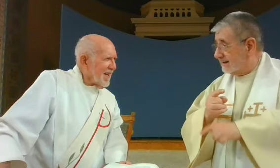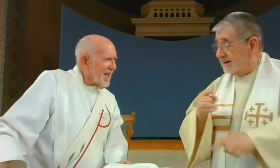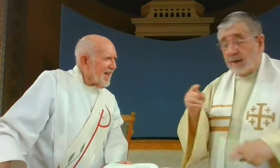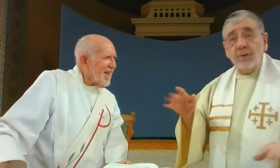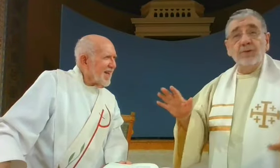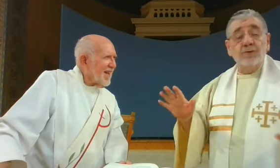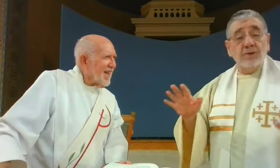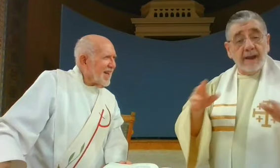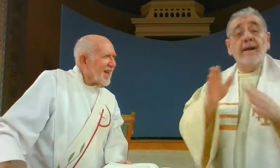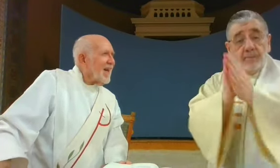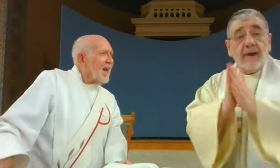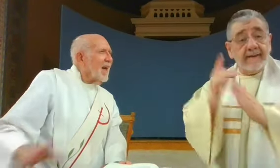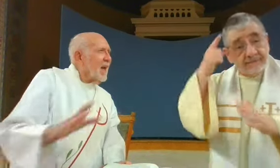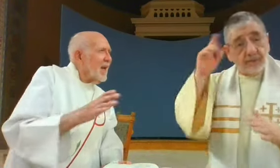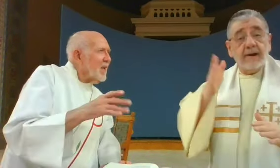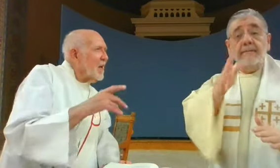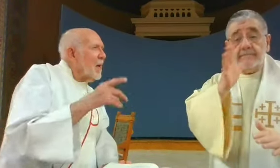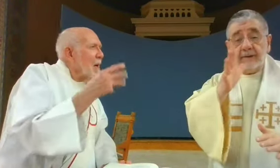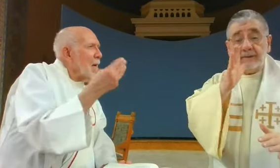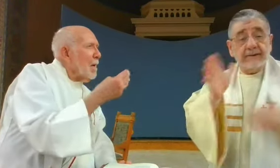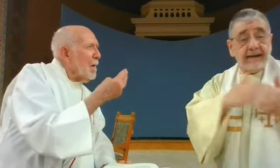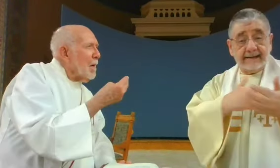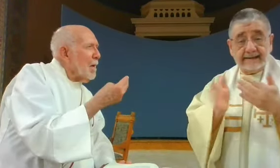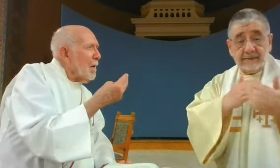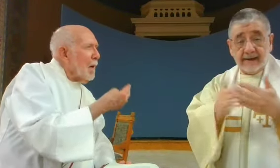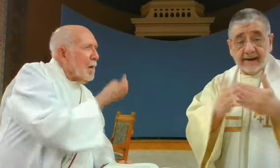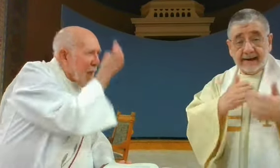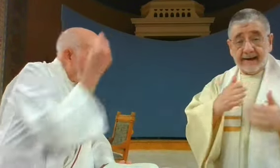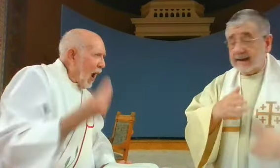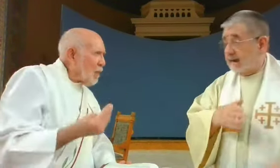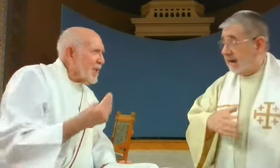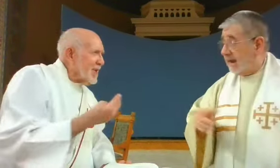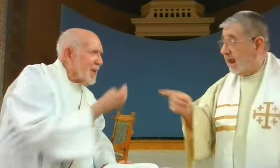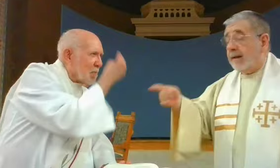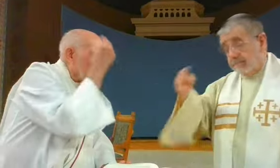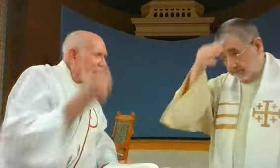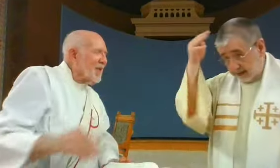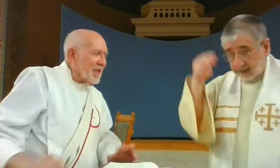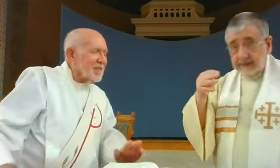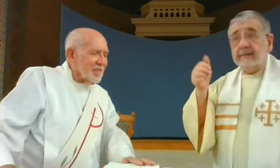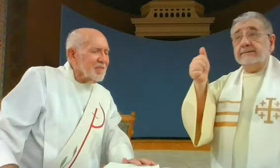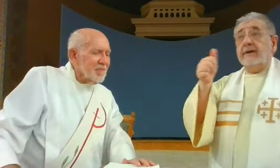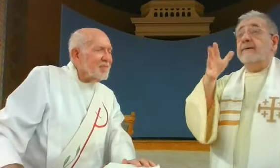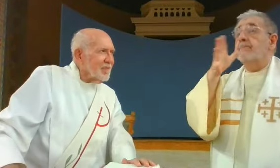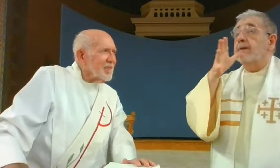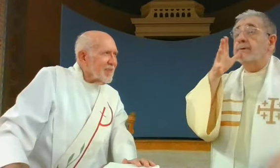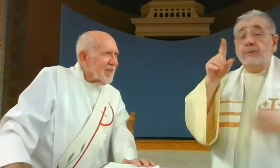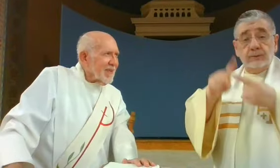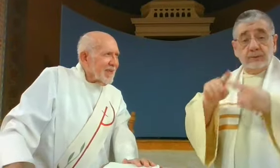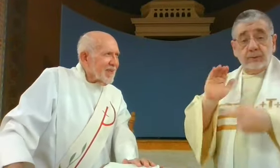You're right. But we pray for our mothers regardless. Yes, we'll pray for